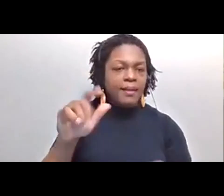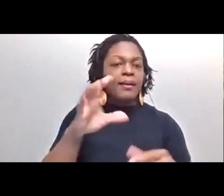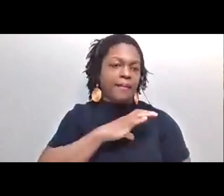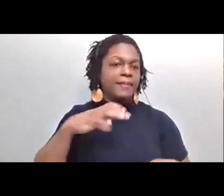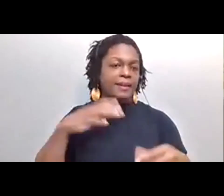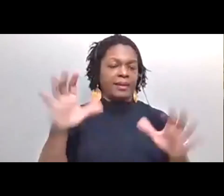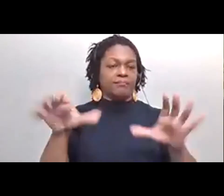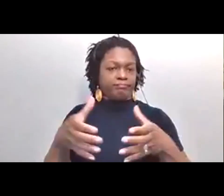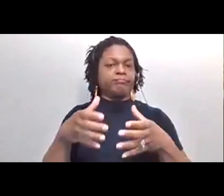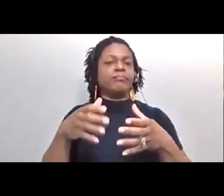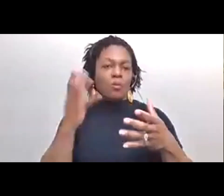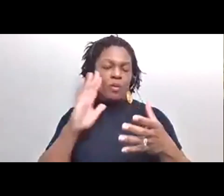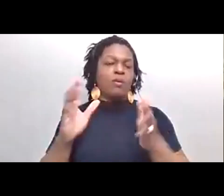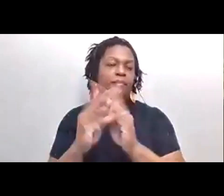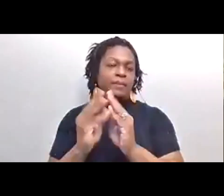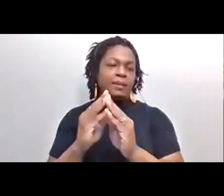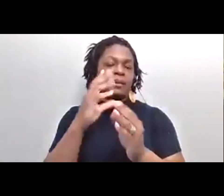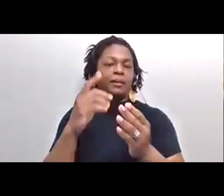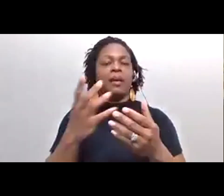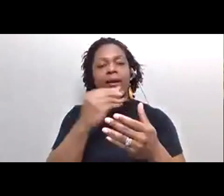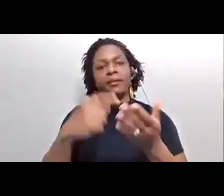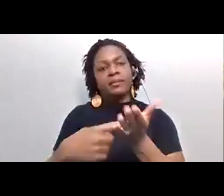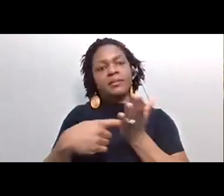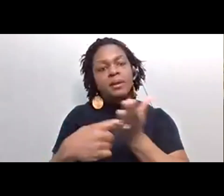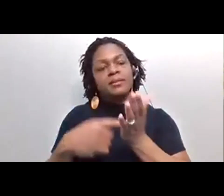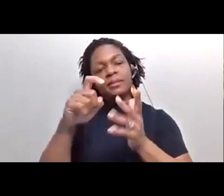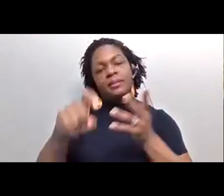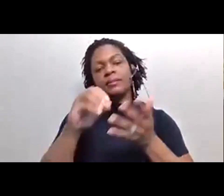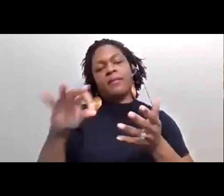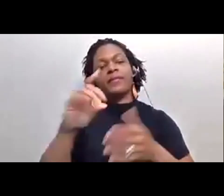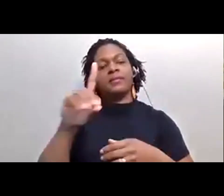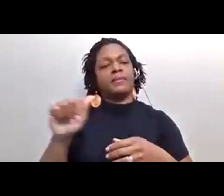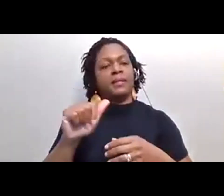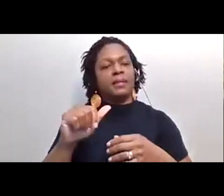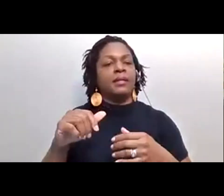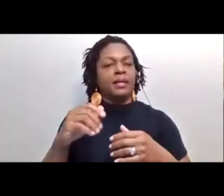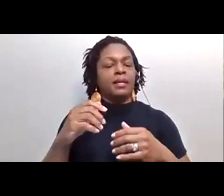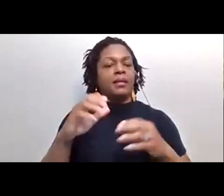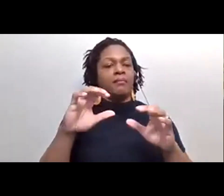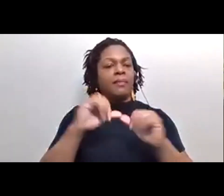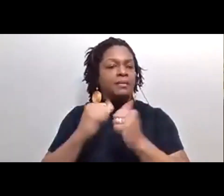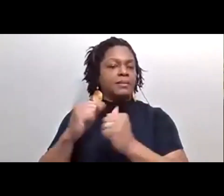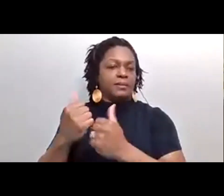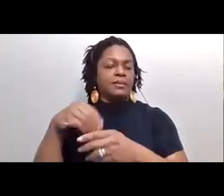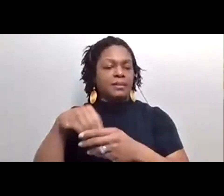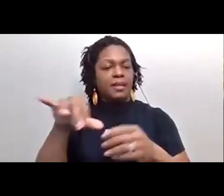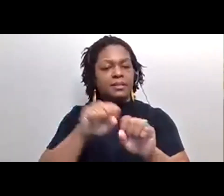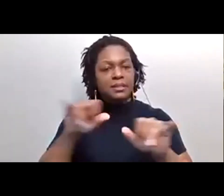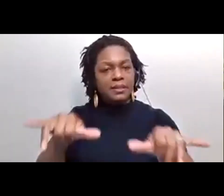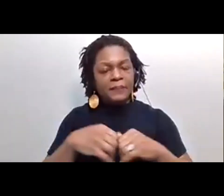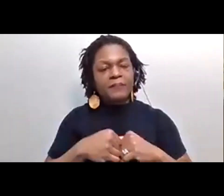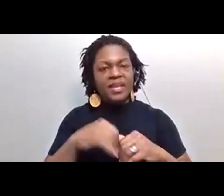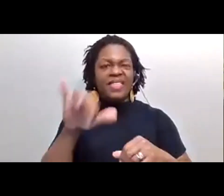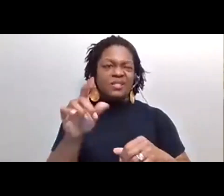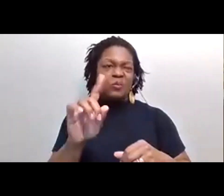of the disability system. So that's kind of where we ended up with the budget. And